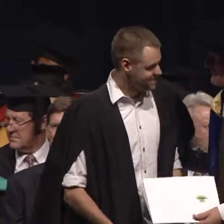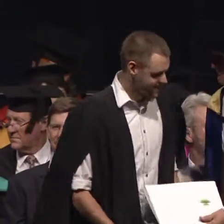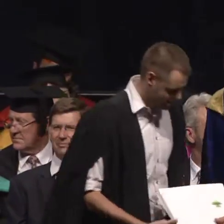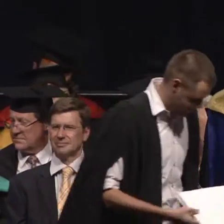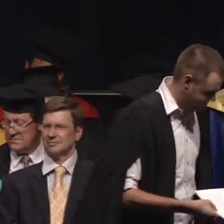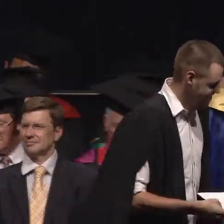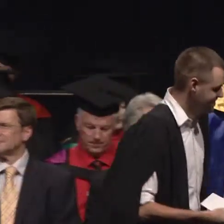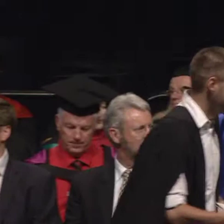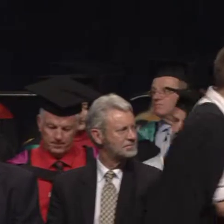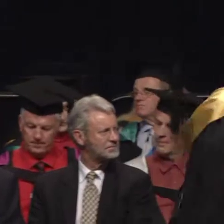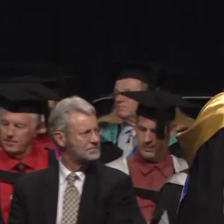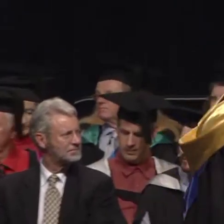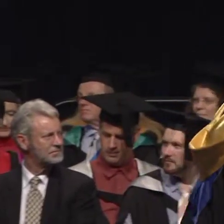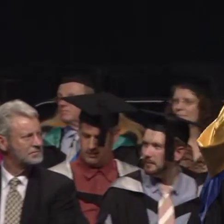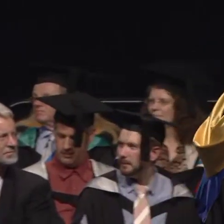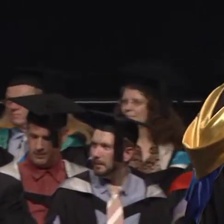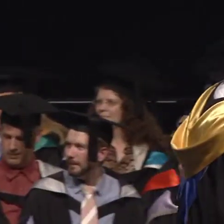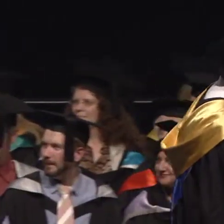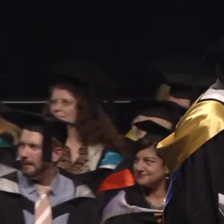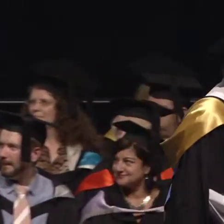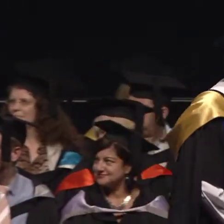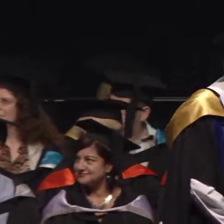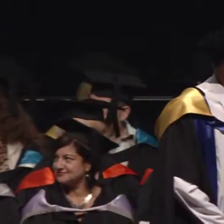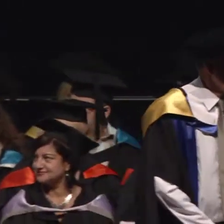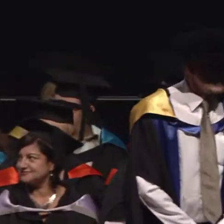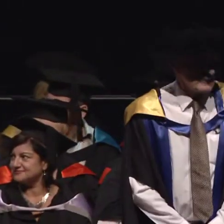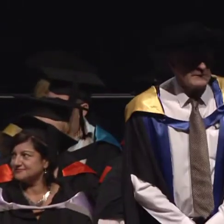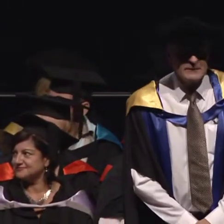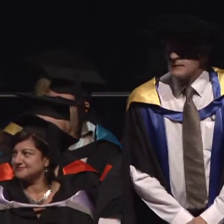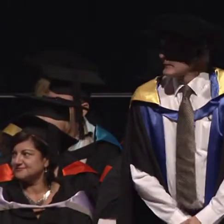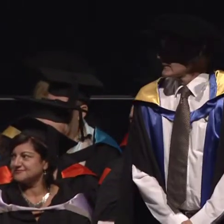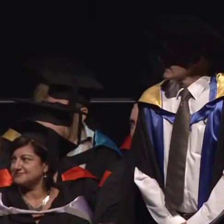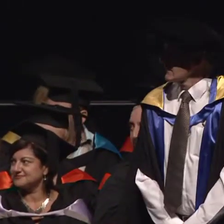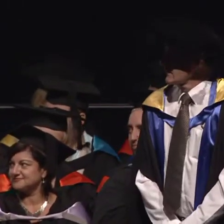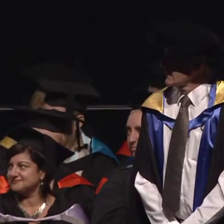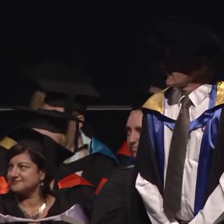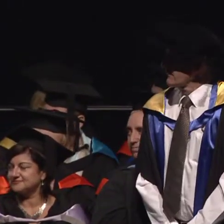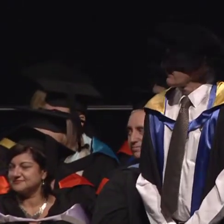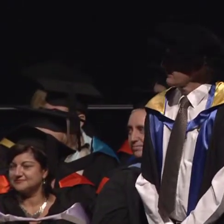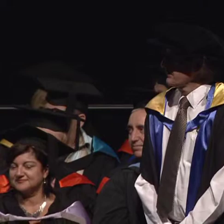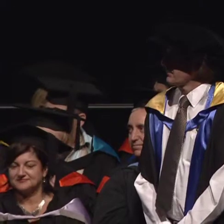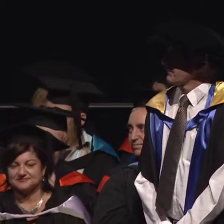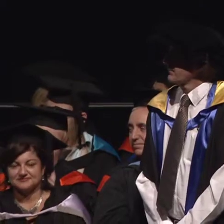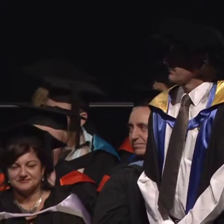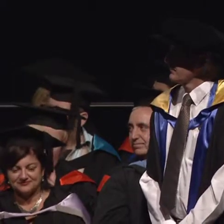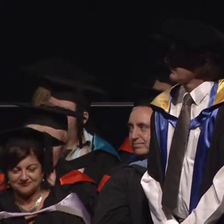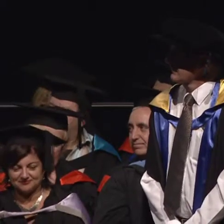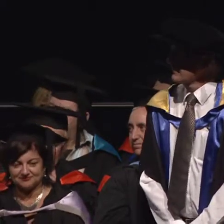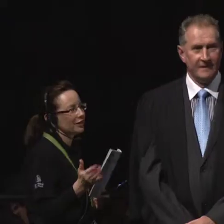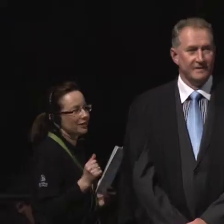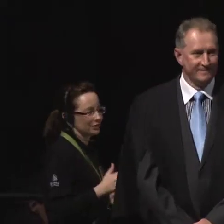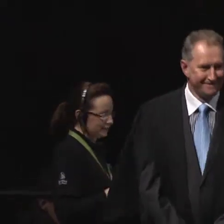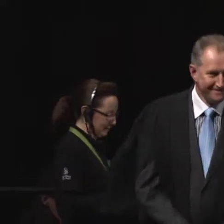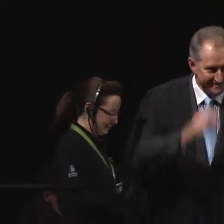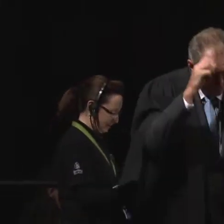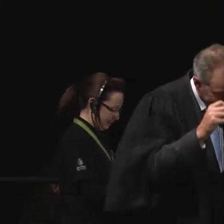I present to you the graduate for the Certificate 4 in Project Management. The only certificate 4 in project management student is Mark de